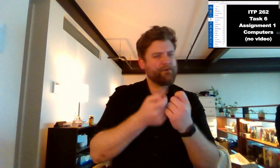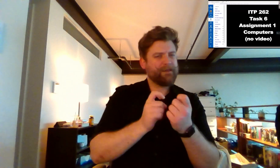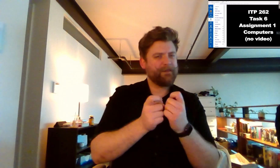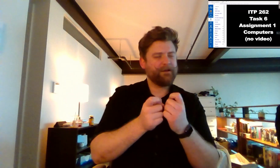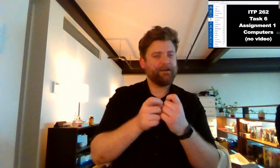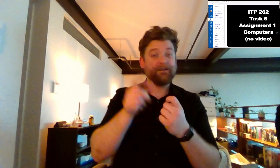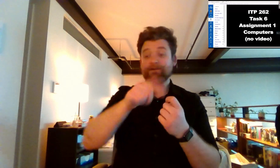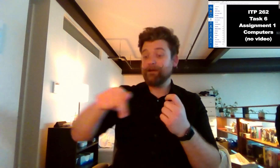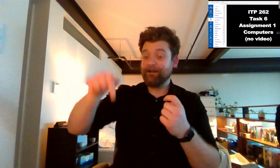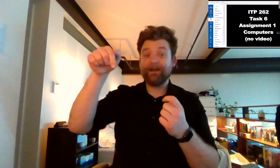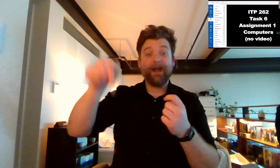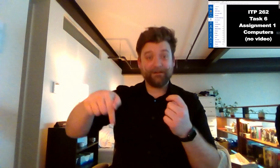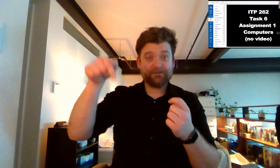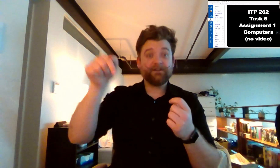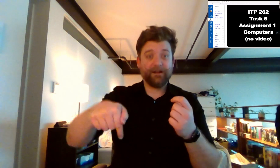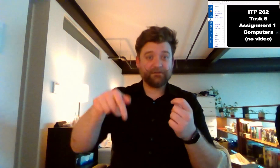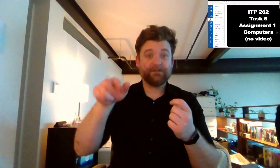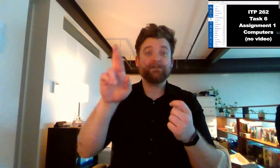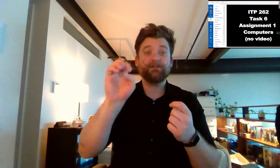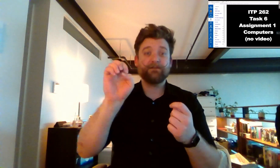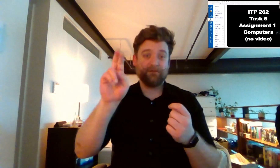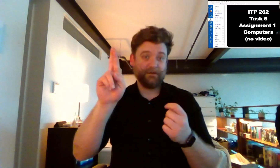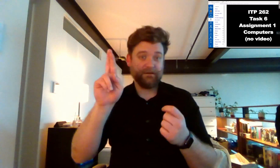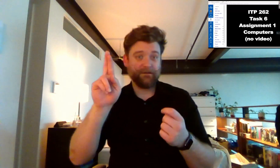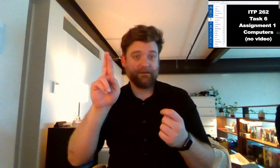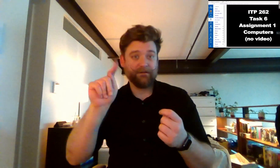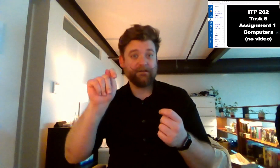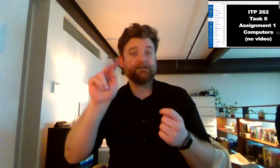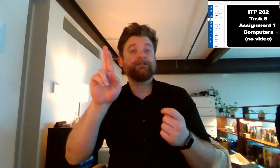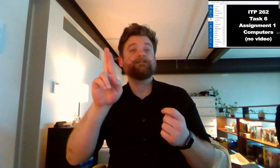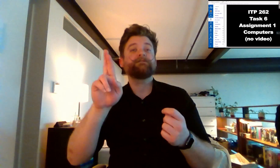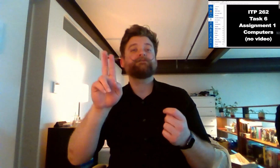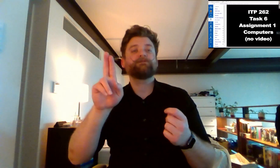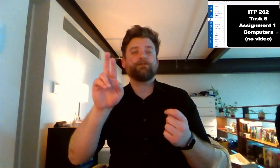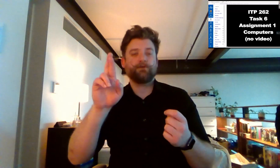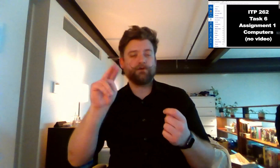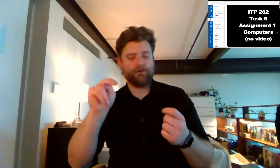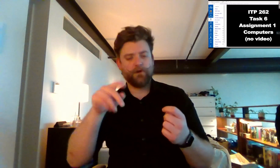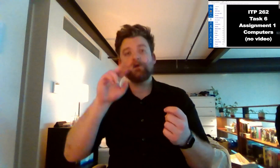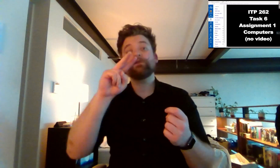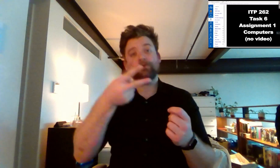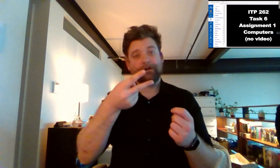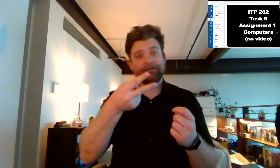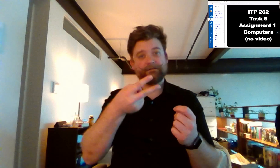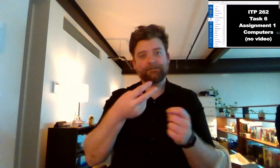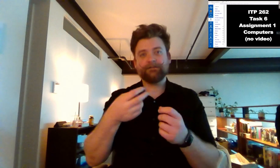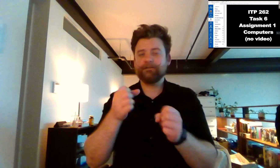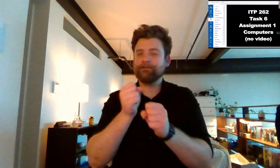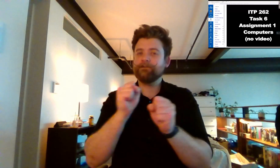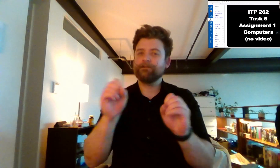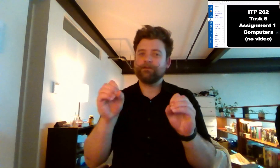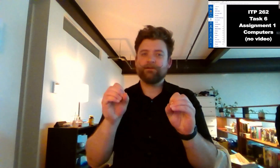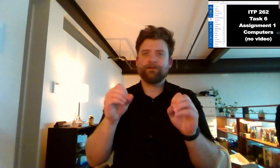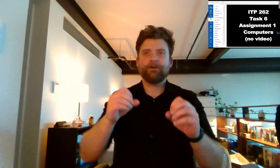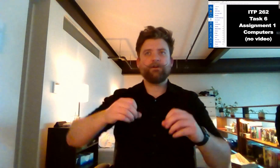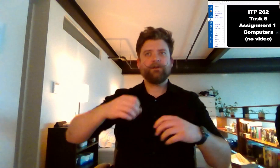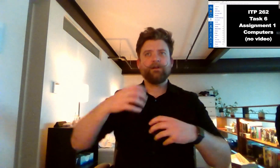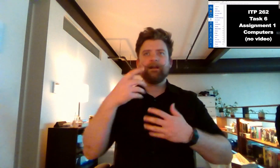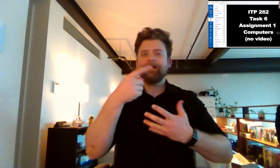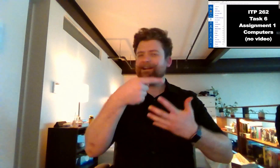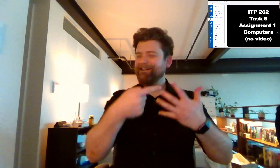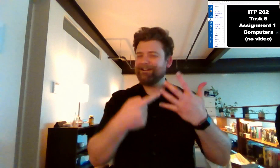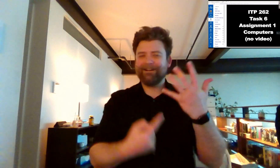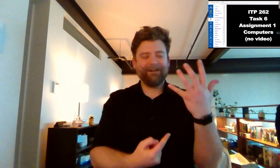down. So anything that you create, like paragraph for, then you can move the point